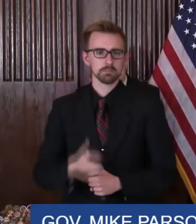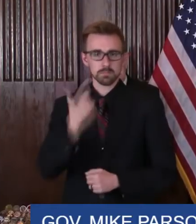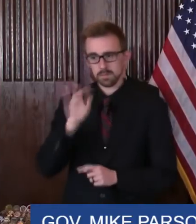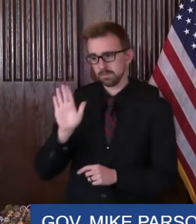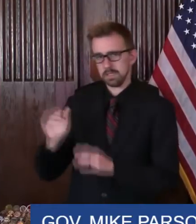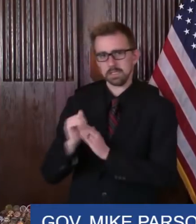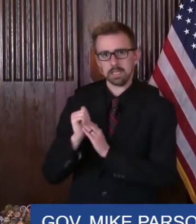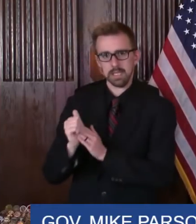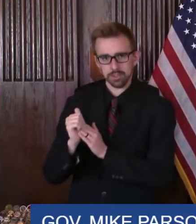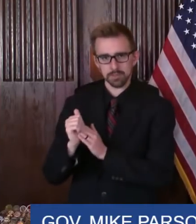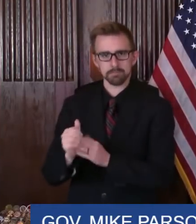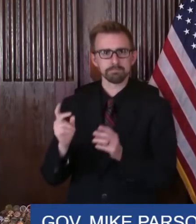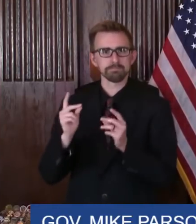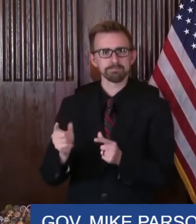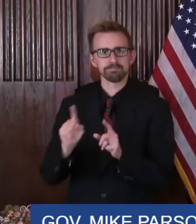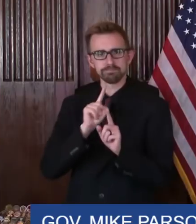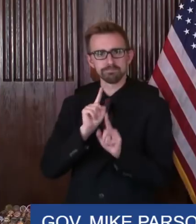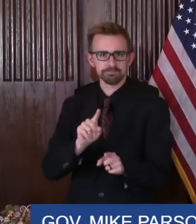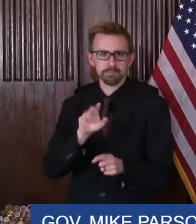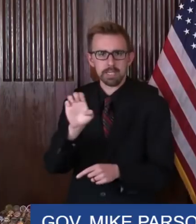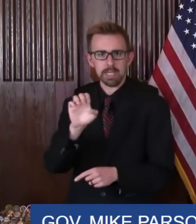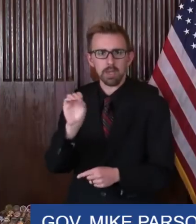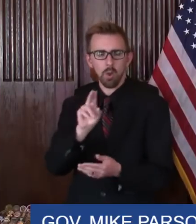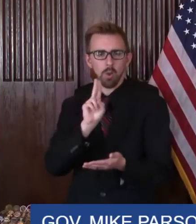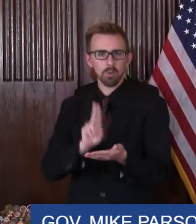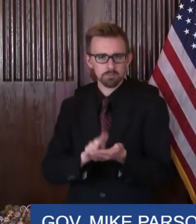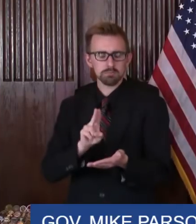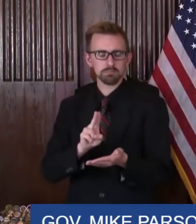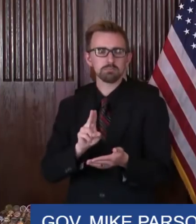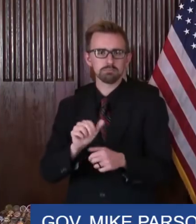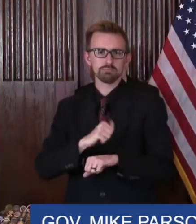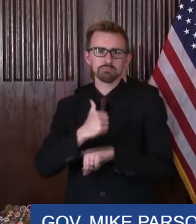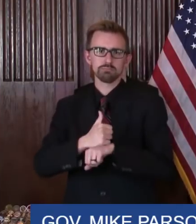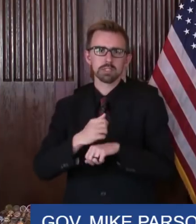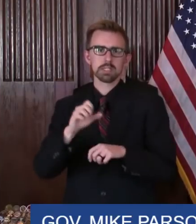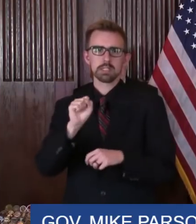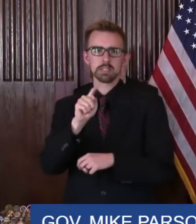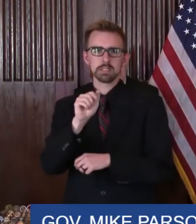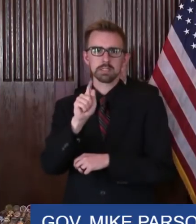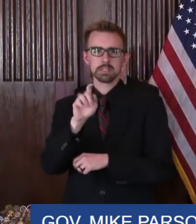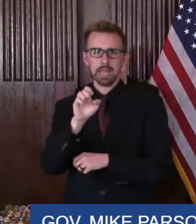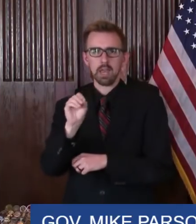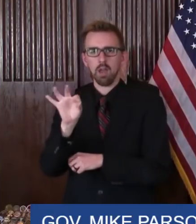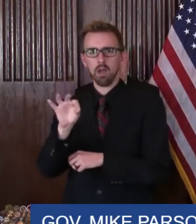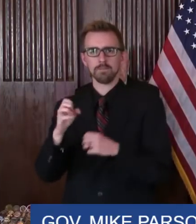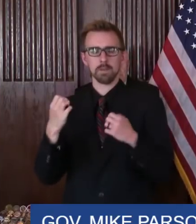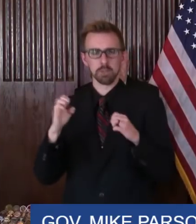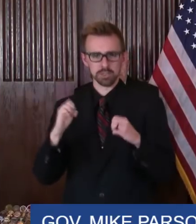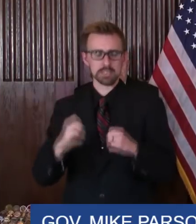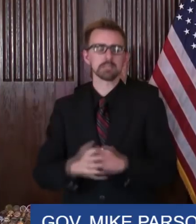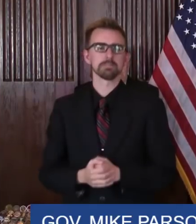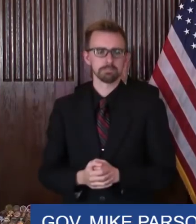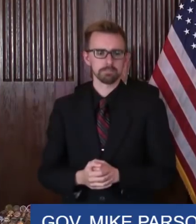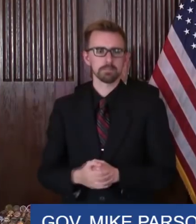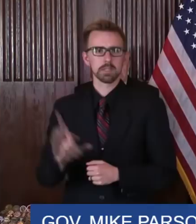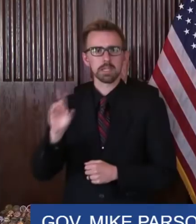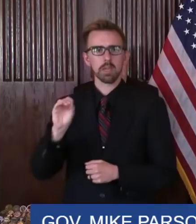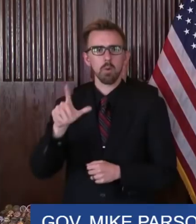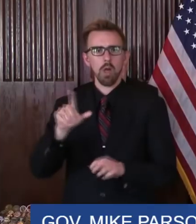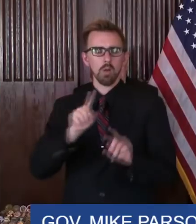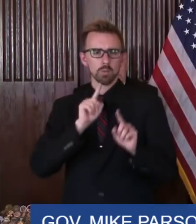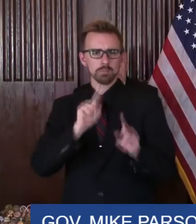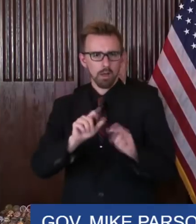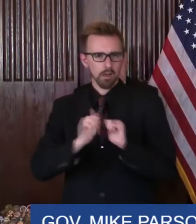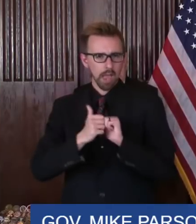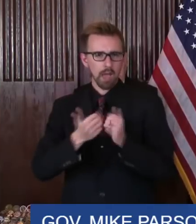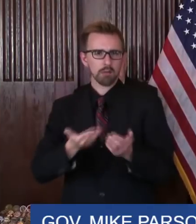Governor's leadership and prompt issuance of the executive order declaring the existence of a state emergency, the Department of Labor has responded by proposing